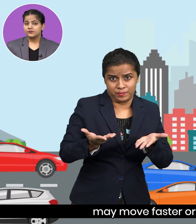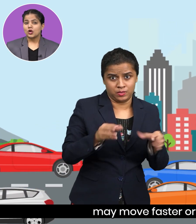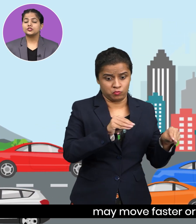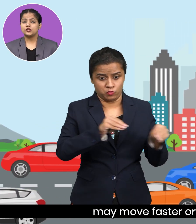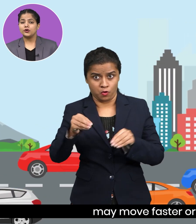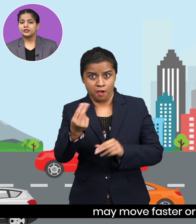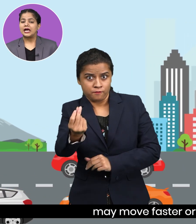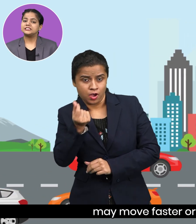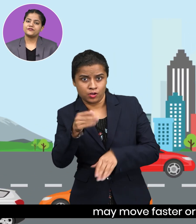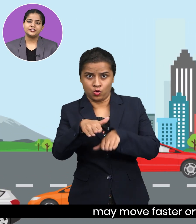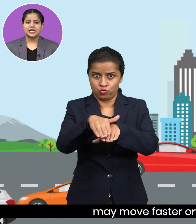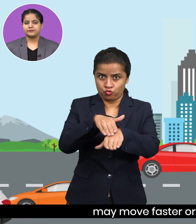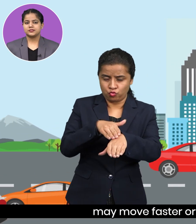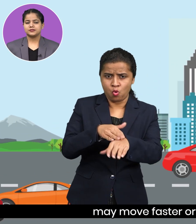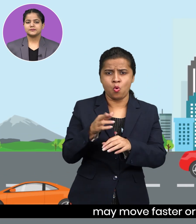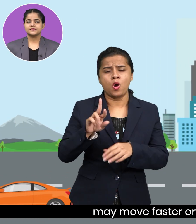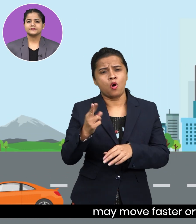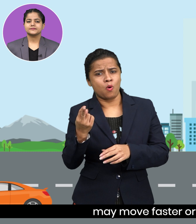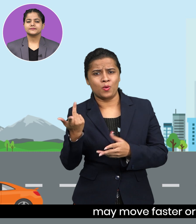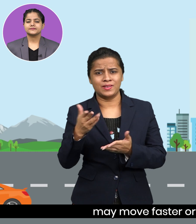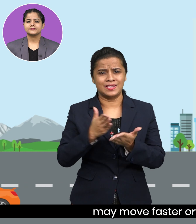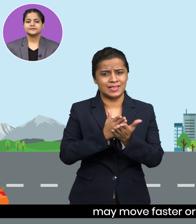faster or slower at different times.